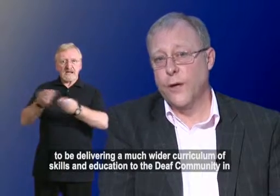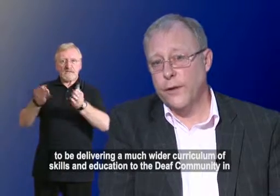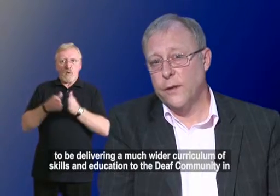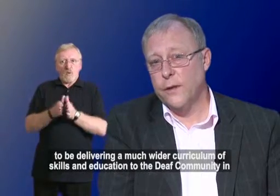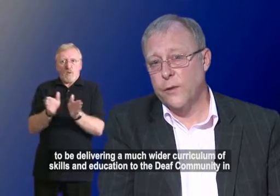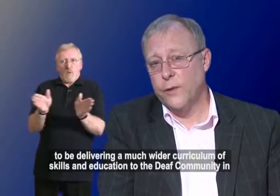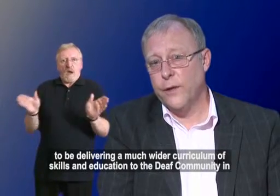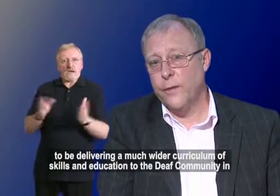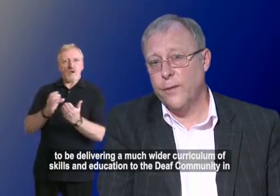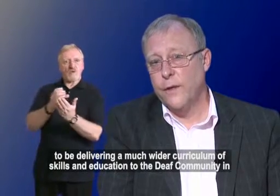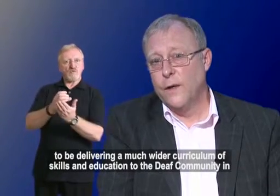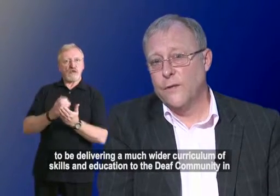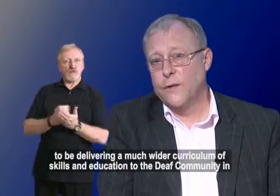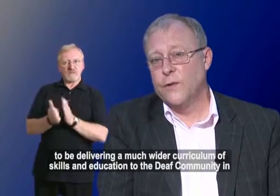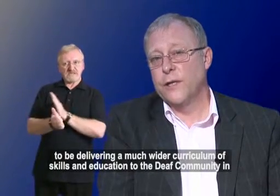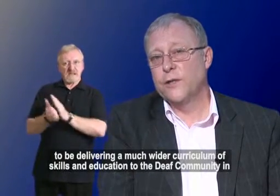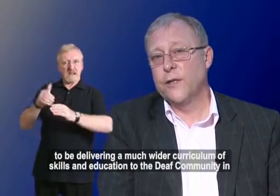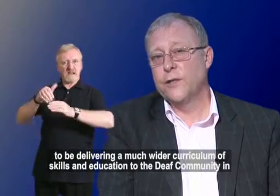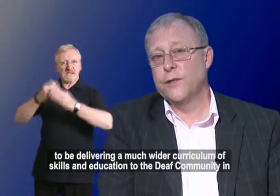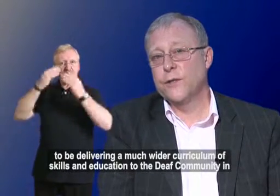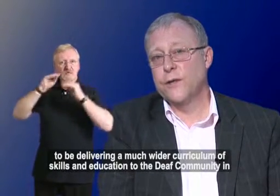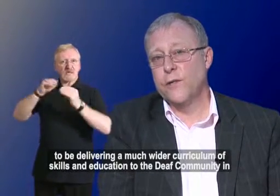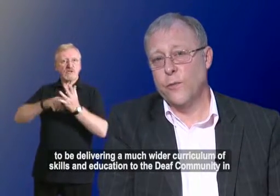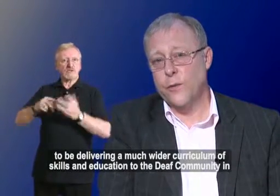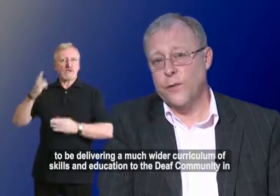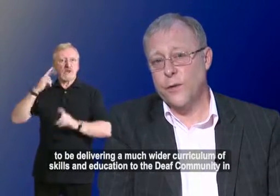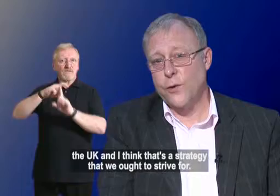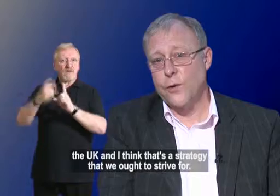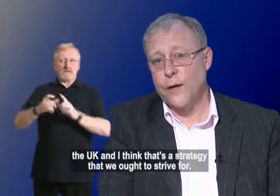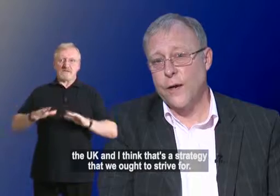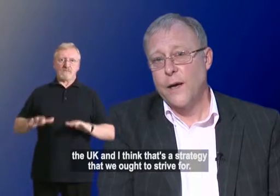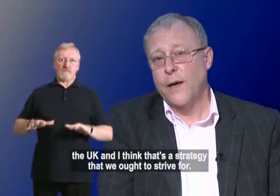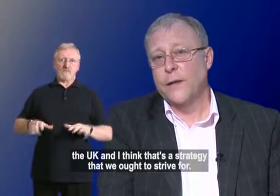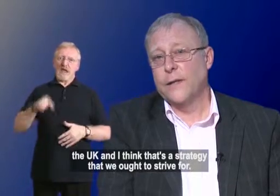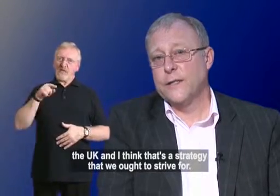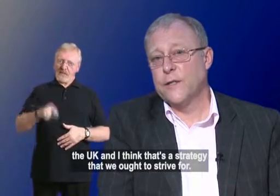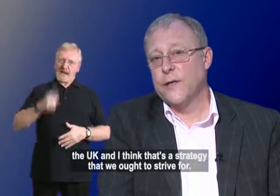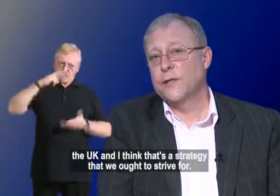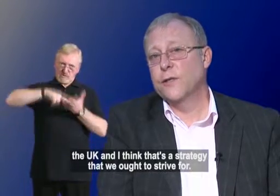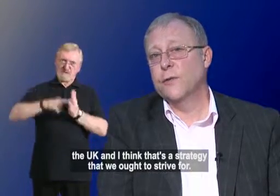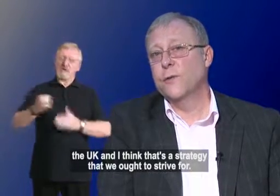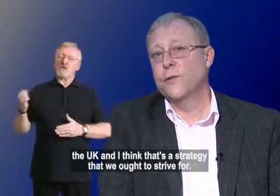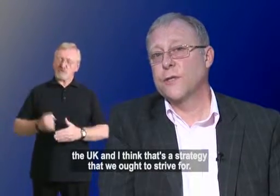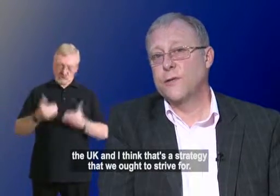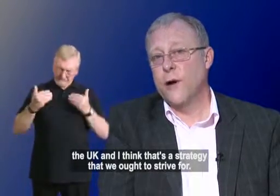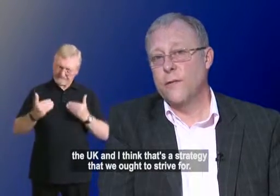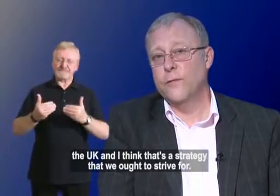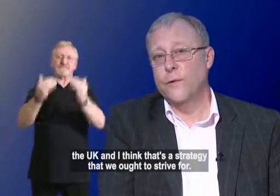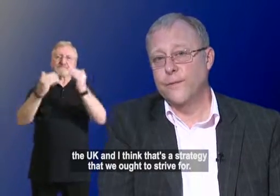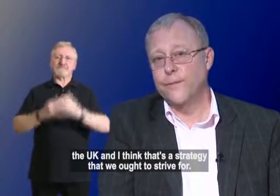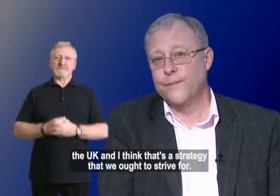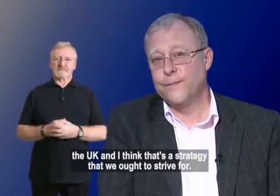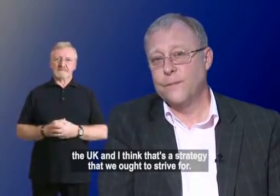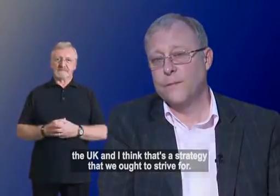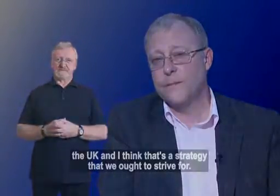much wider curriculum of skills and education to the deaf community in the UK, and I think that's a strategy that we ought to strive